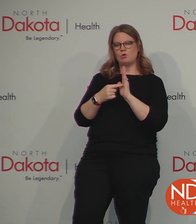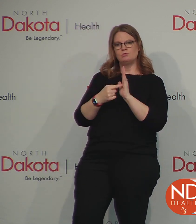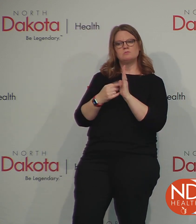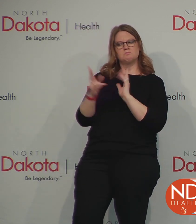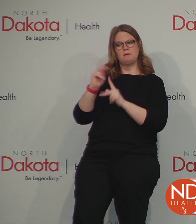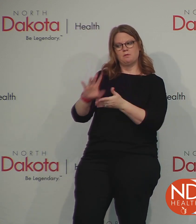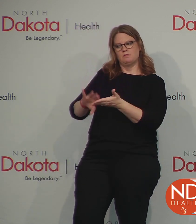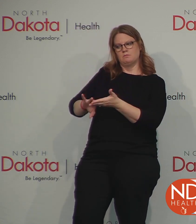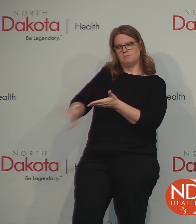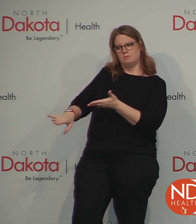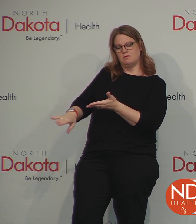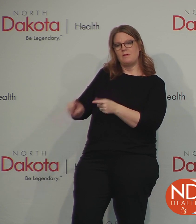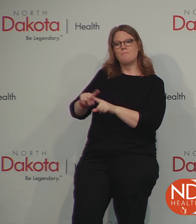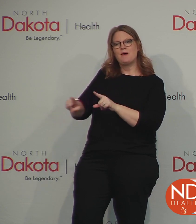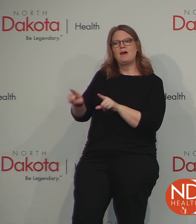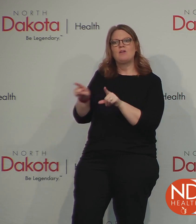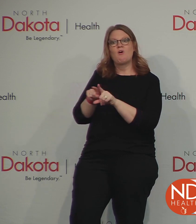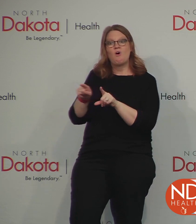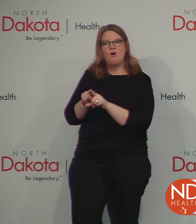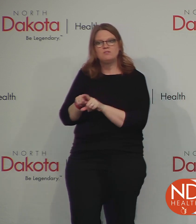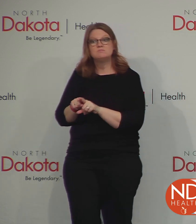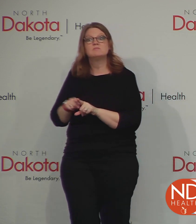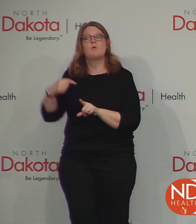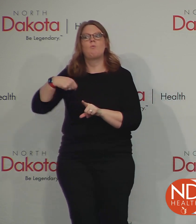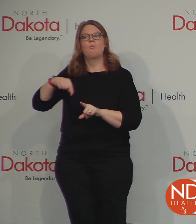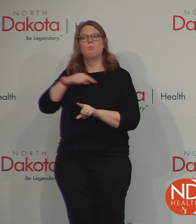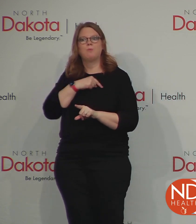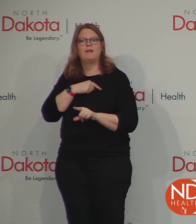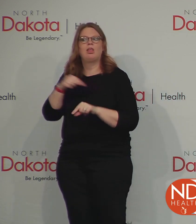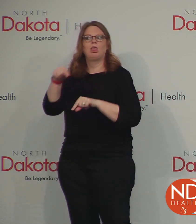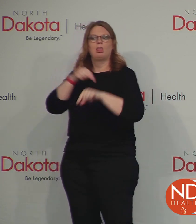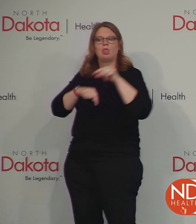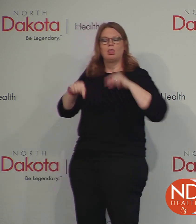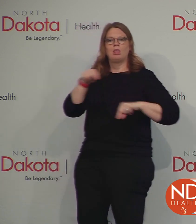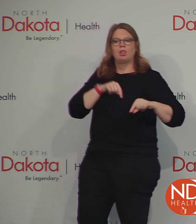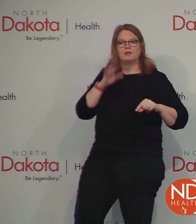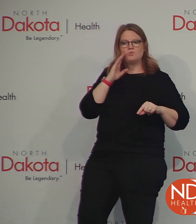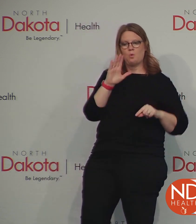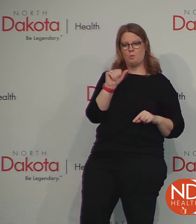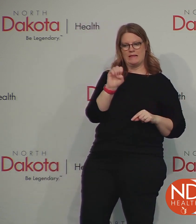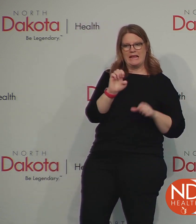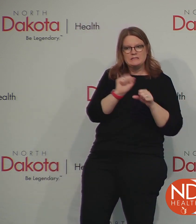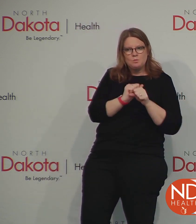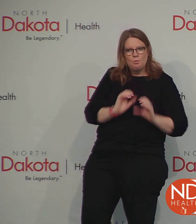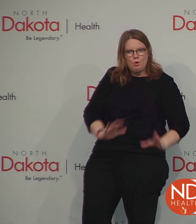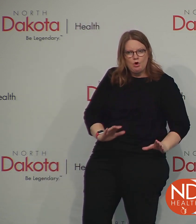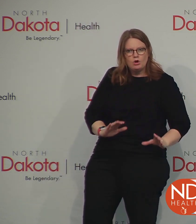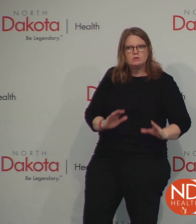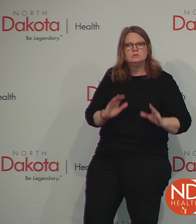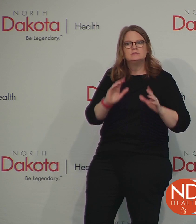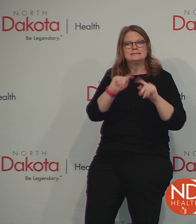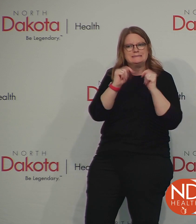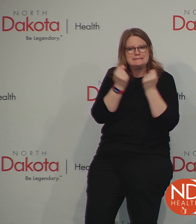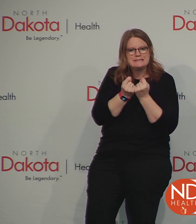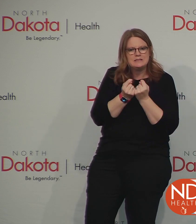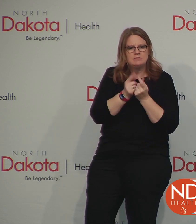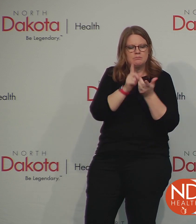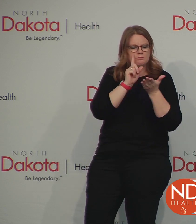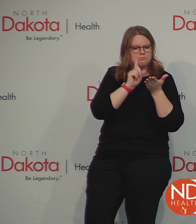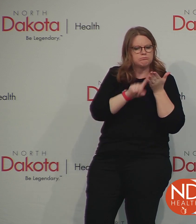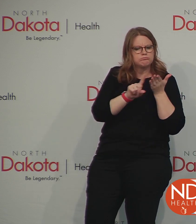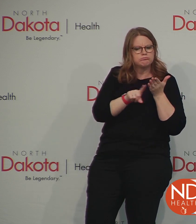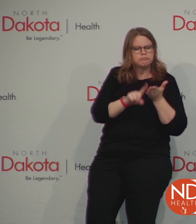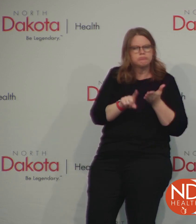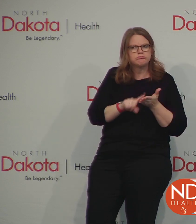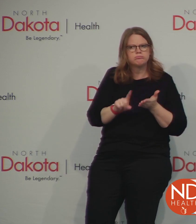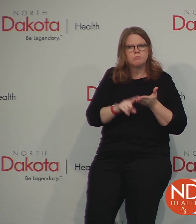of this drop reflects a recent quality control effort as caseworkers and team members caught up with these changes following our recent